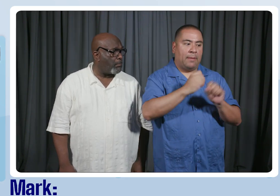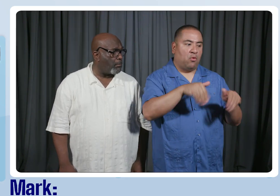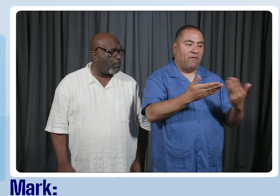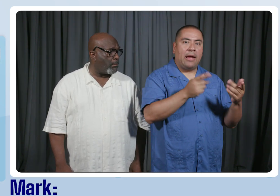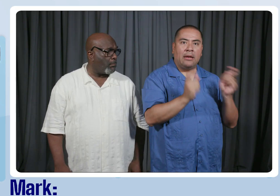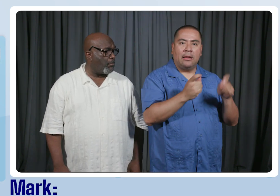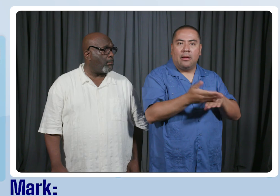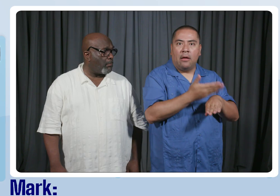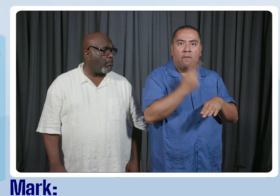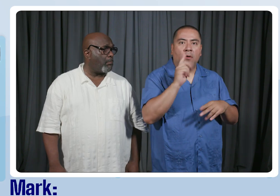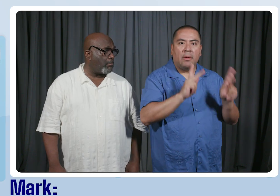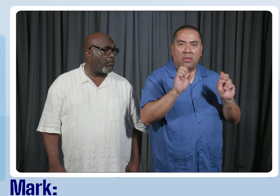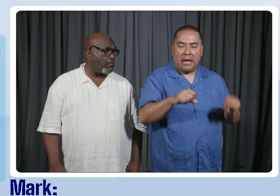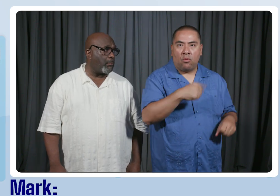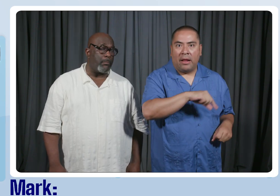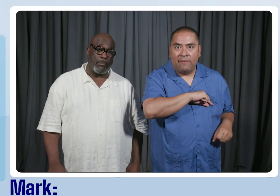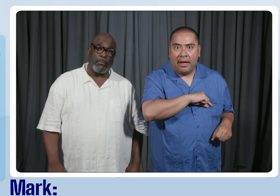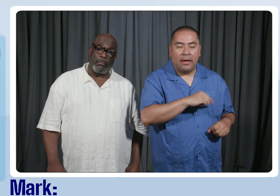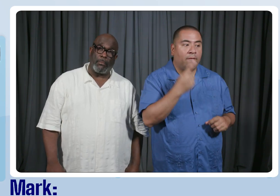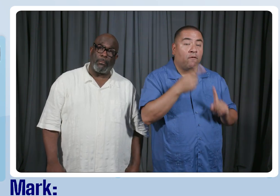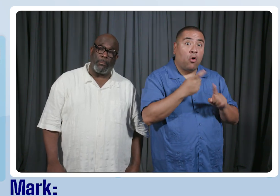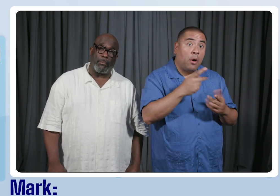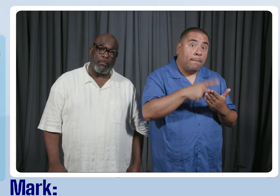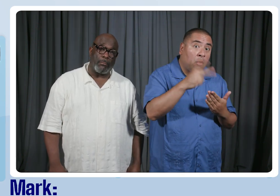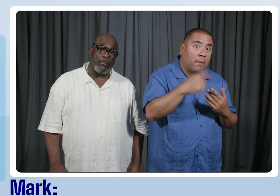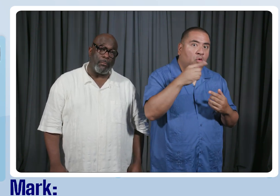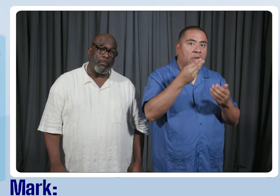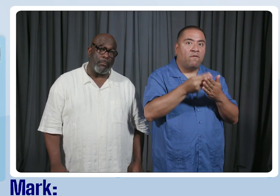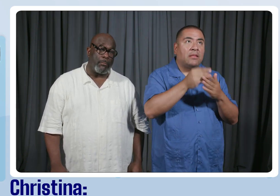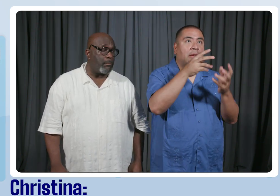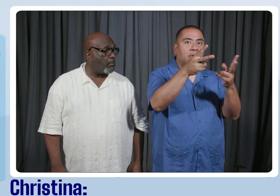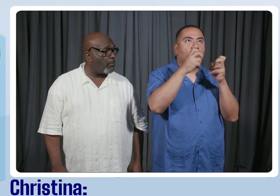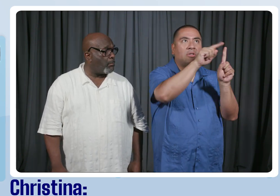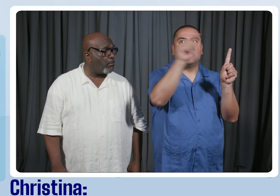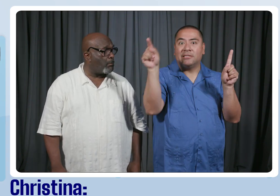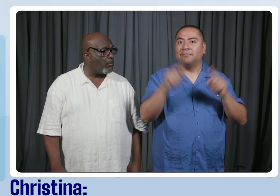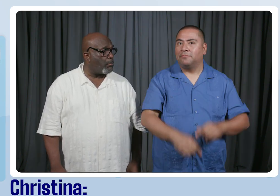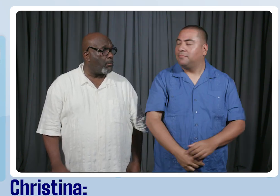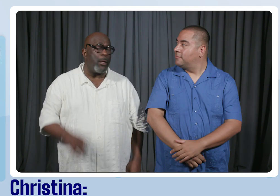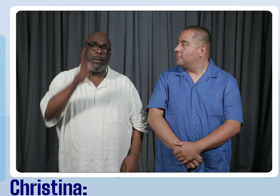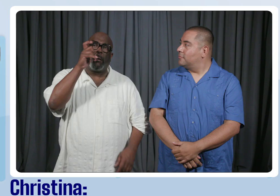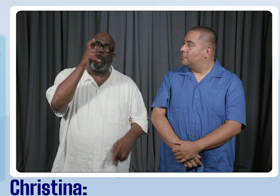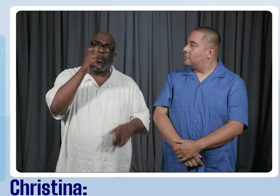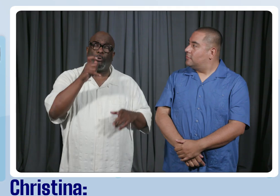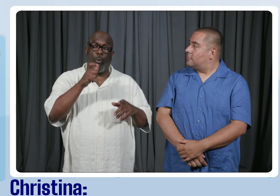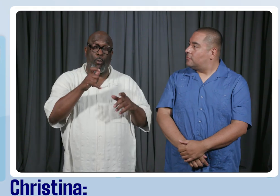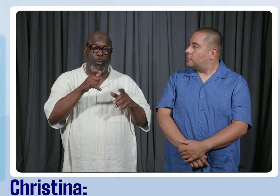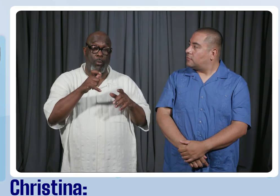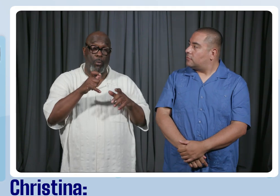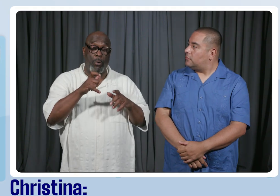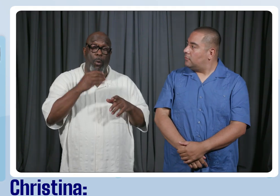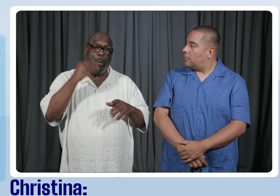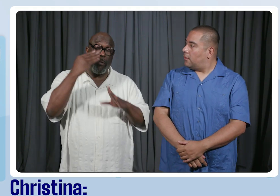to people that qualify, not only from our program but for the funding sources we have. Do you find that HomeMod is a great way of connecting